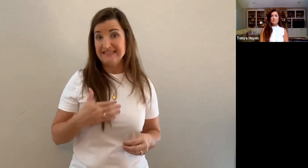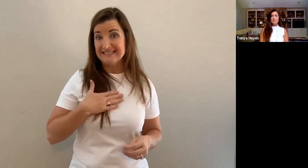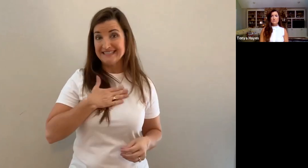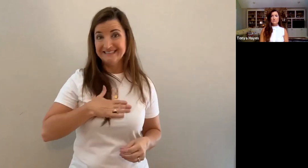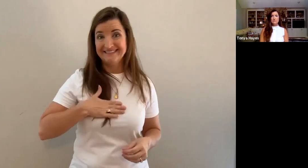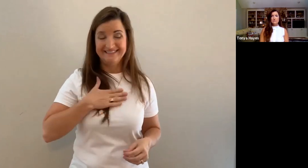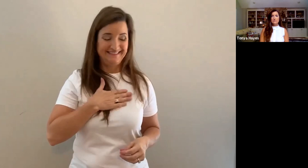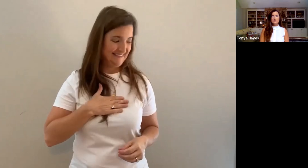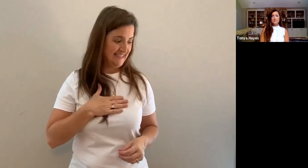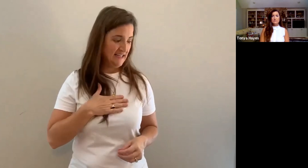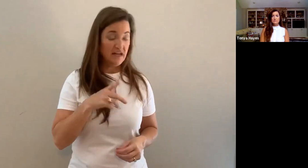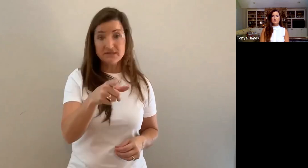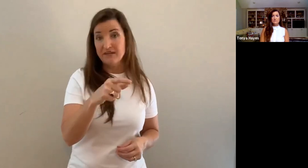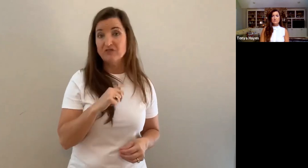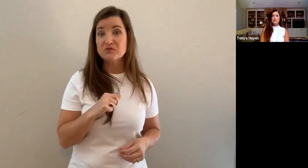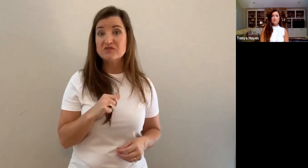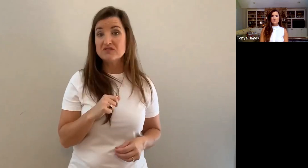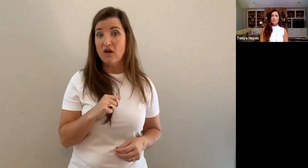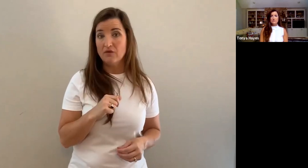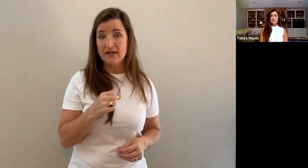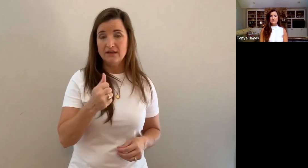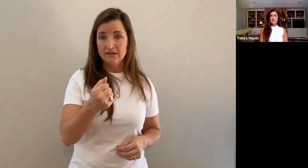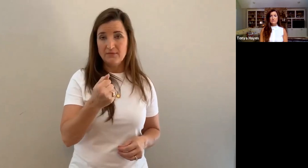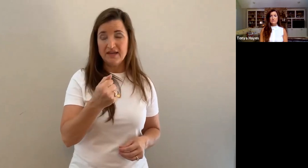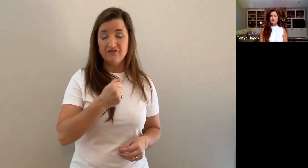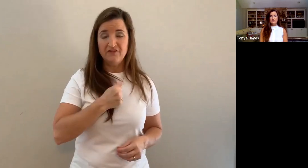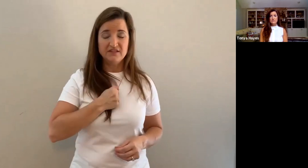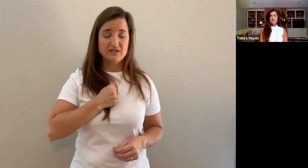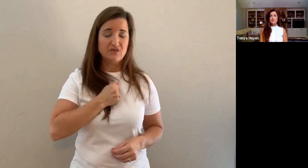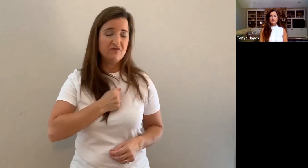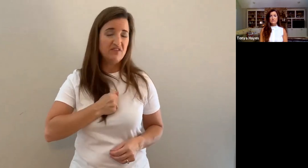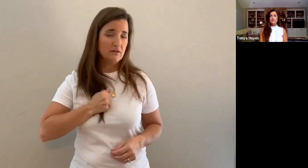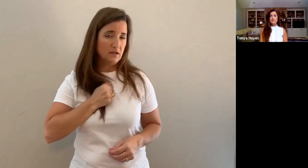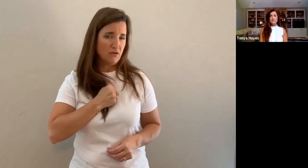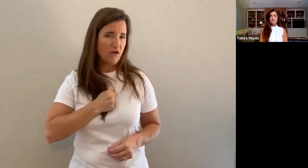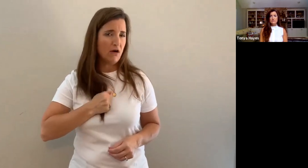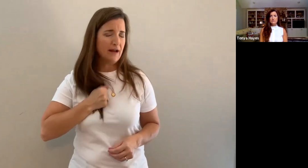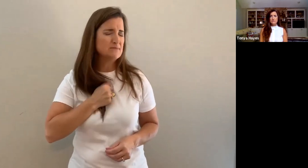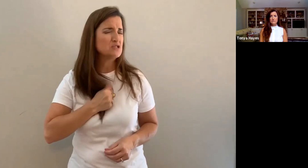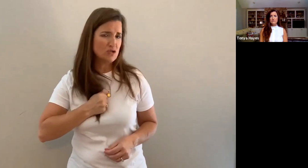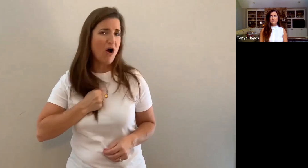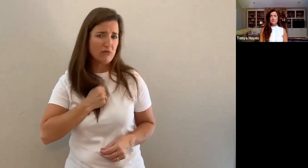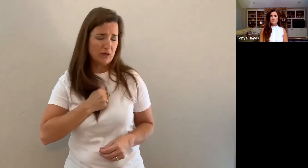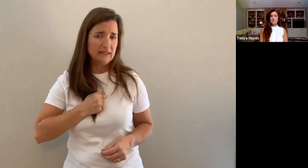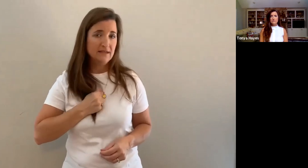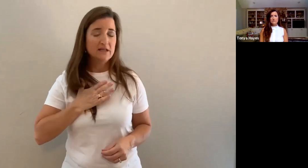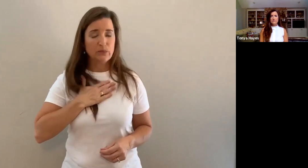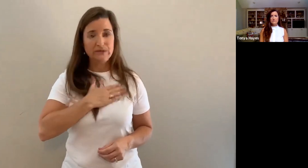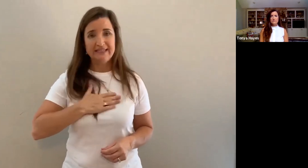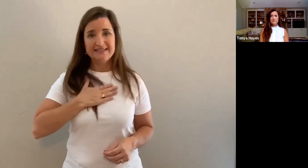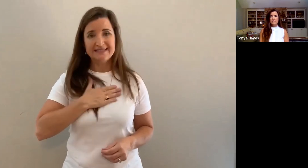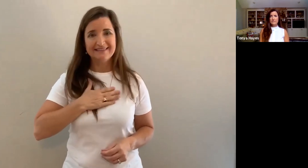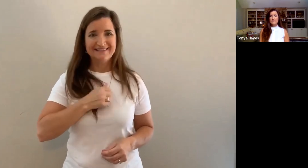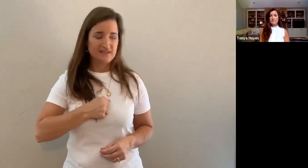Right? Please. Not to be confused with sorry. Make a fist and you feel it in your heart. I'm sorry.